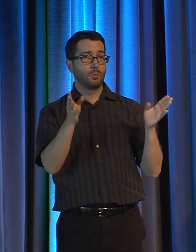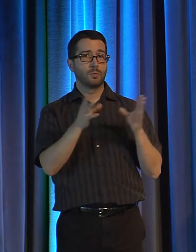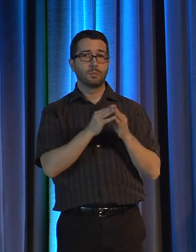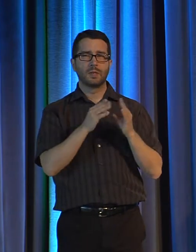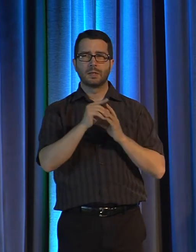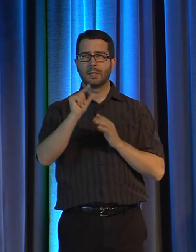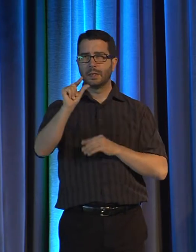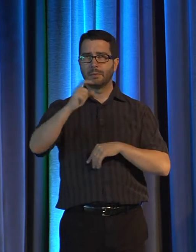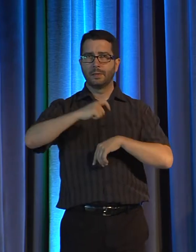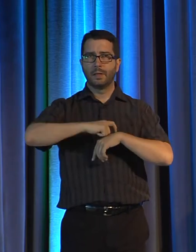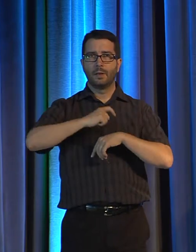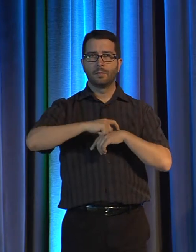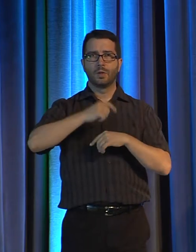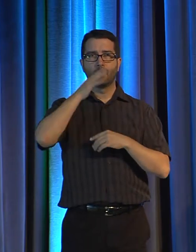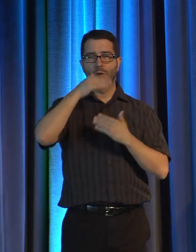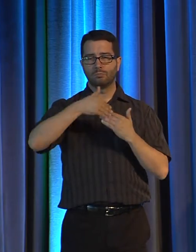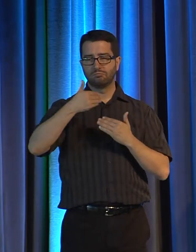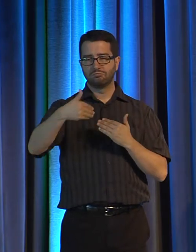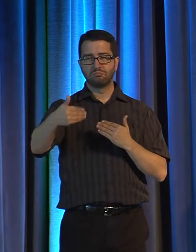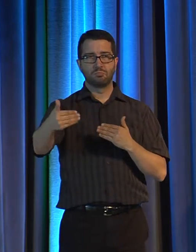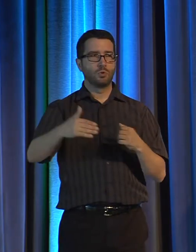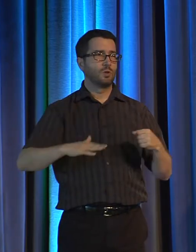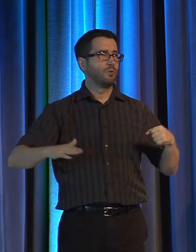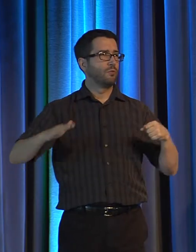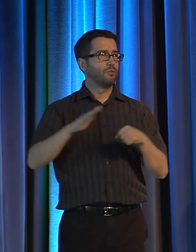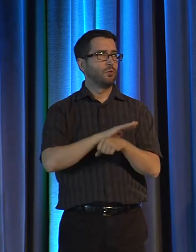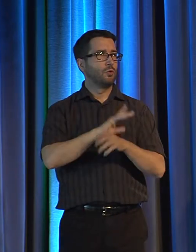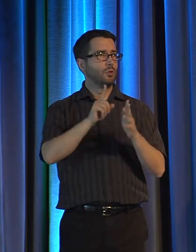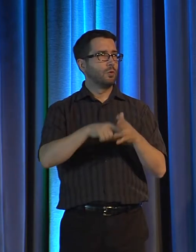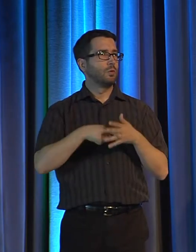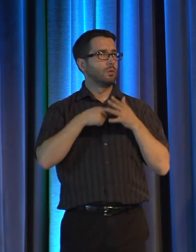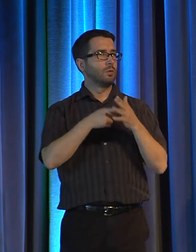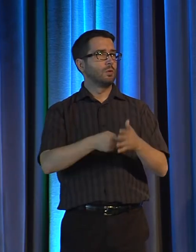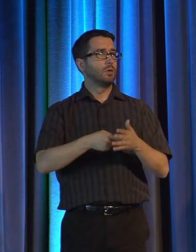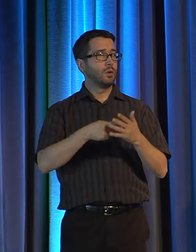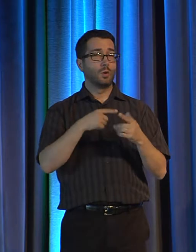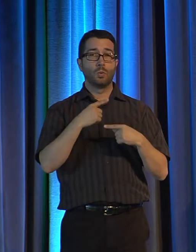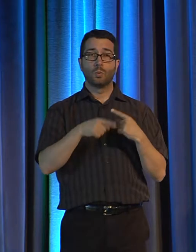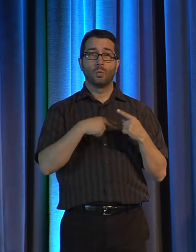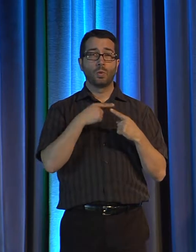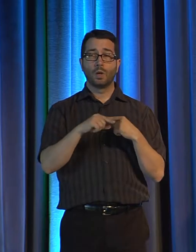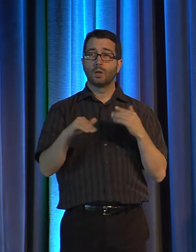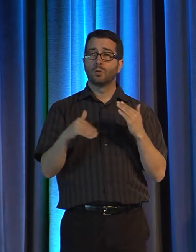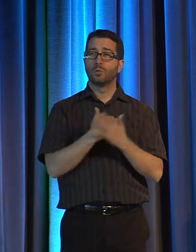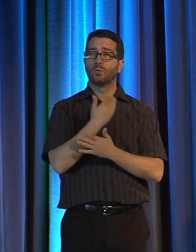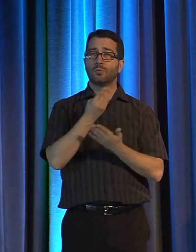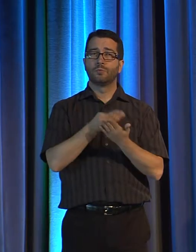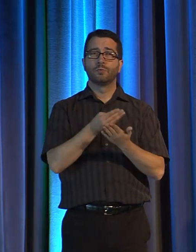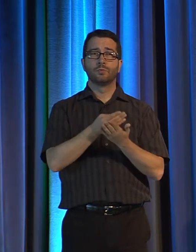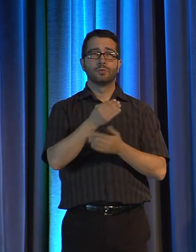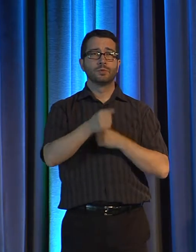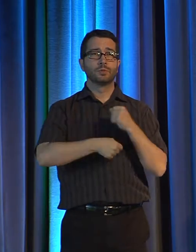time. It will be done over the next few months with full implementation by the start of the new fiscal year,